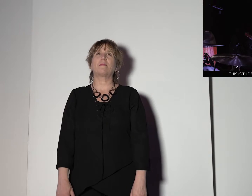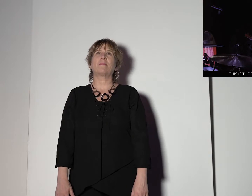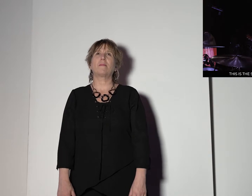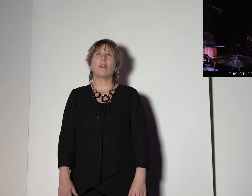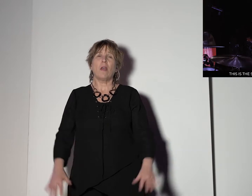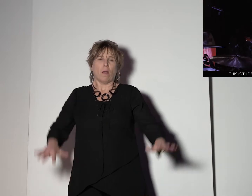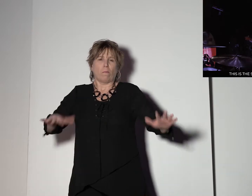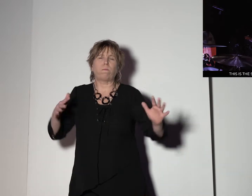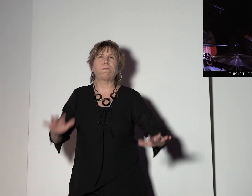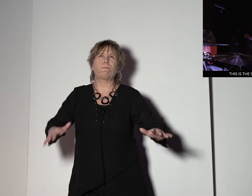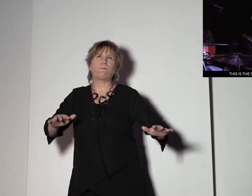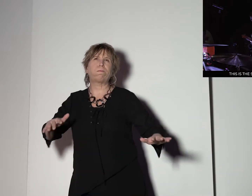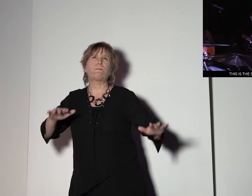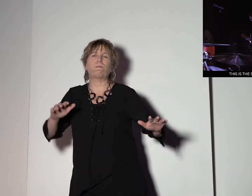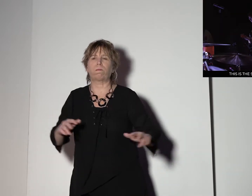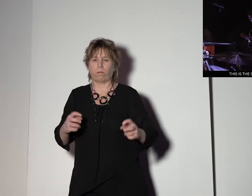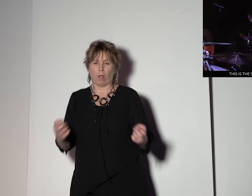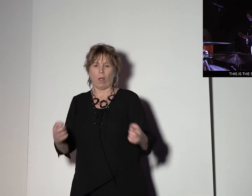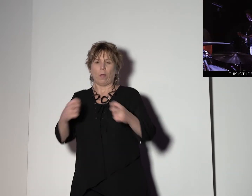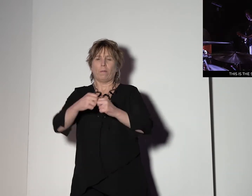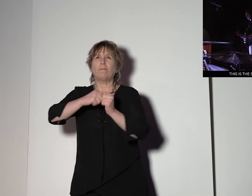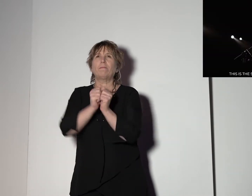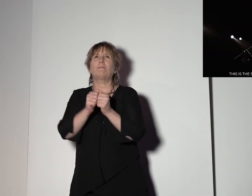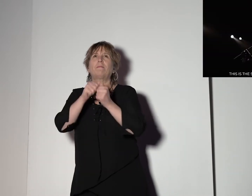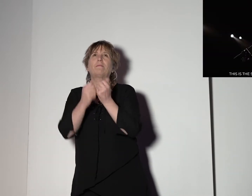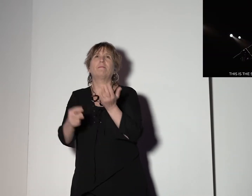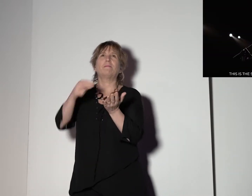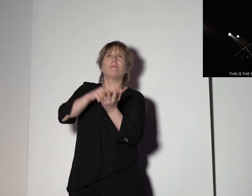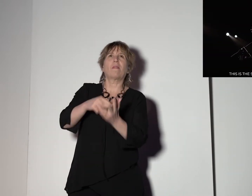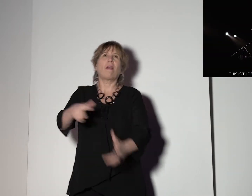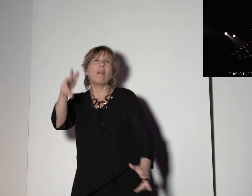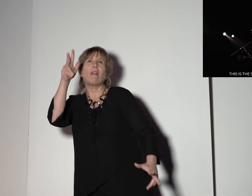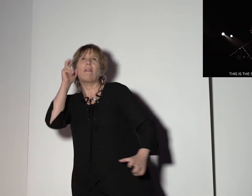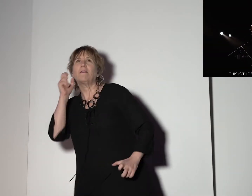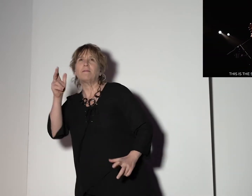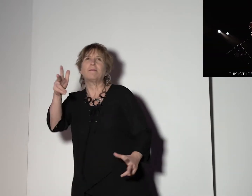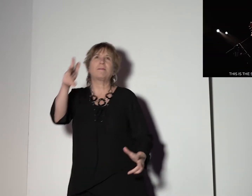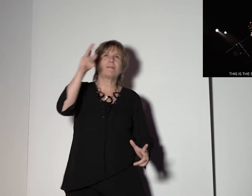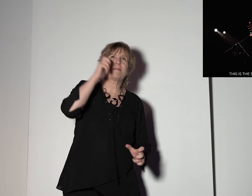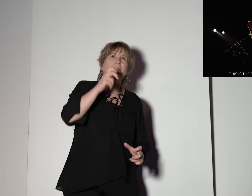This is the sound of dry bones rattling.